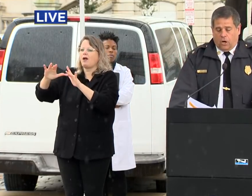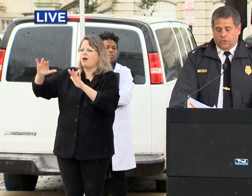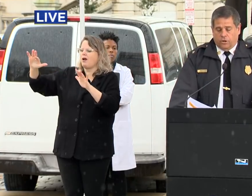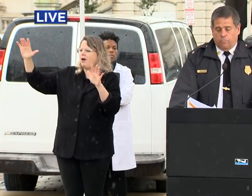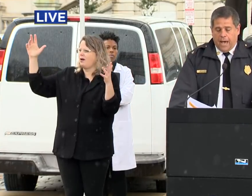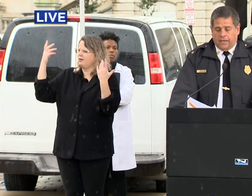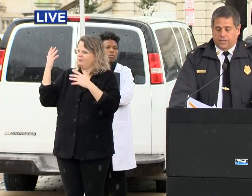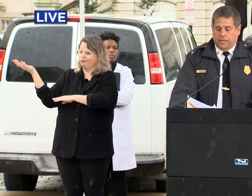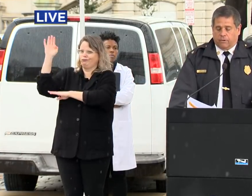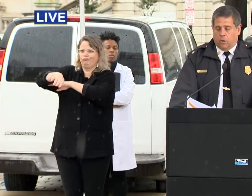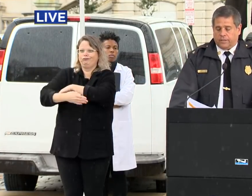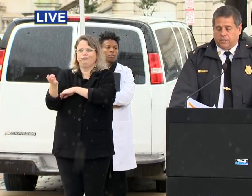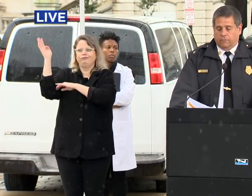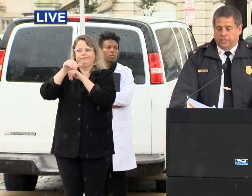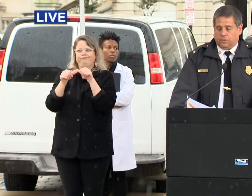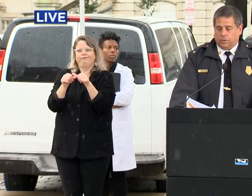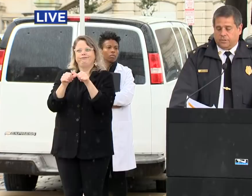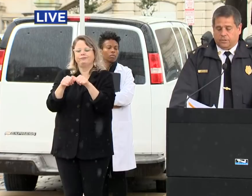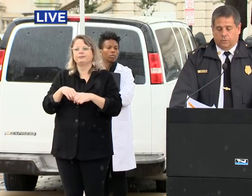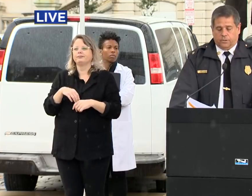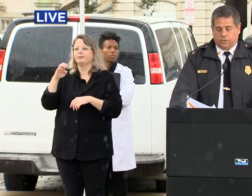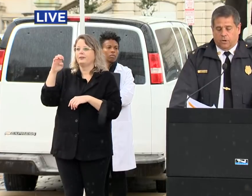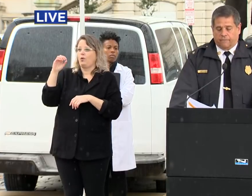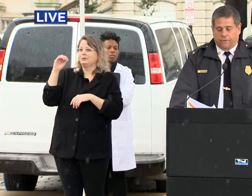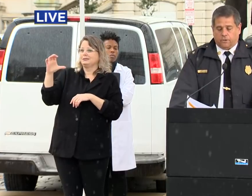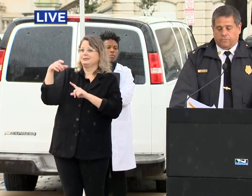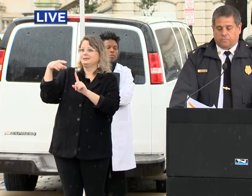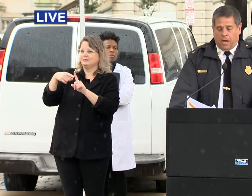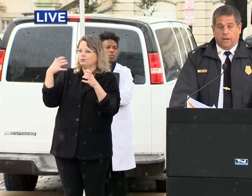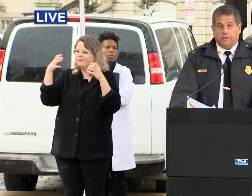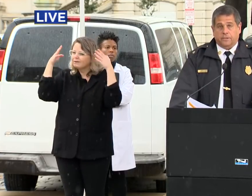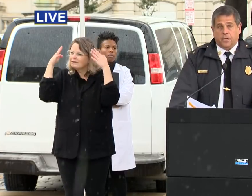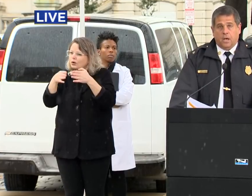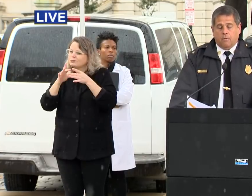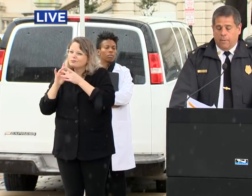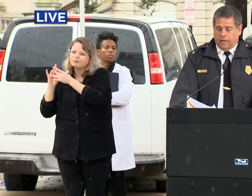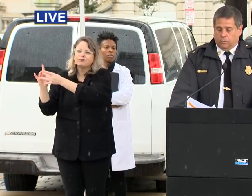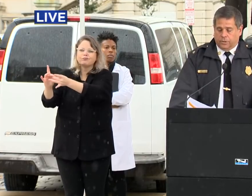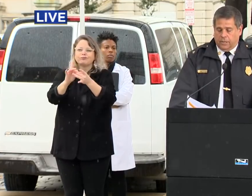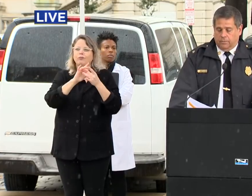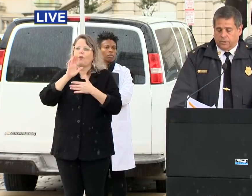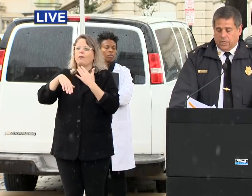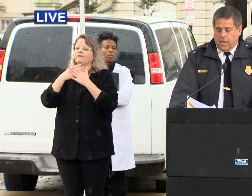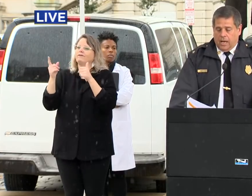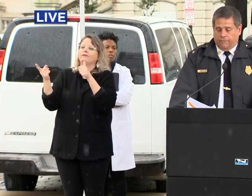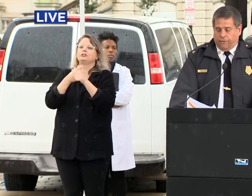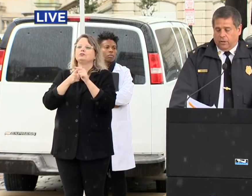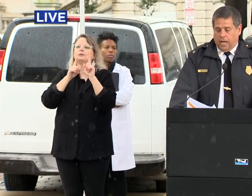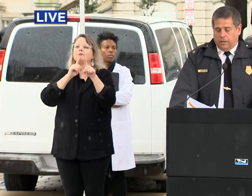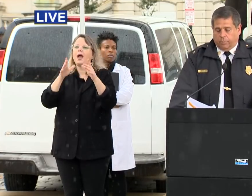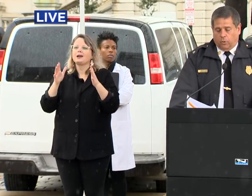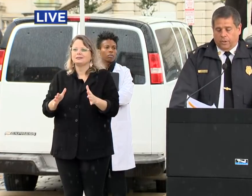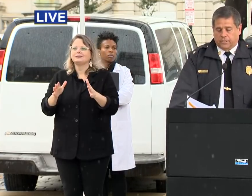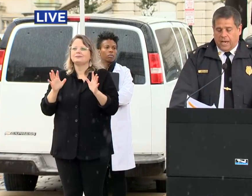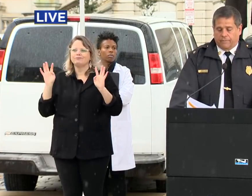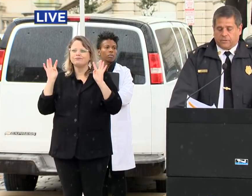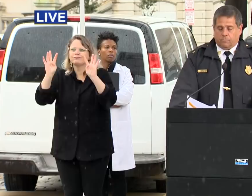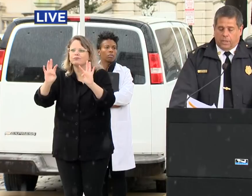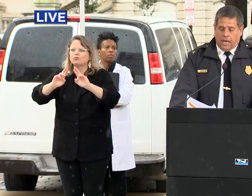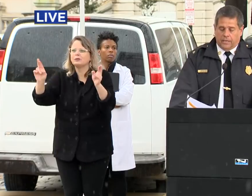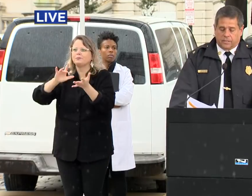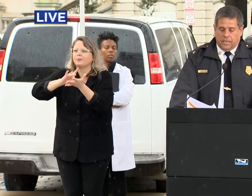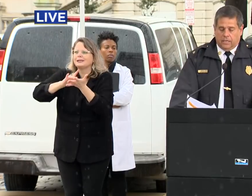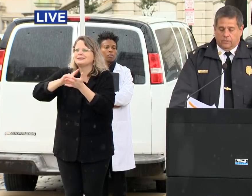center is also managing and requesting resources to ensure our first responders, medical teams, and frontline employees have